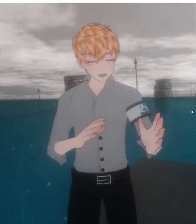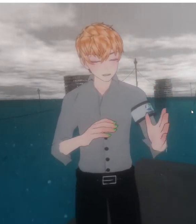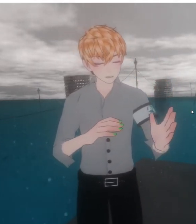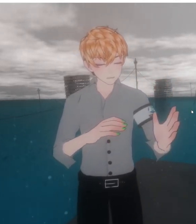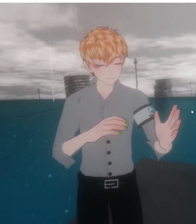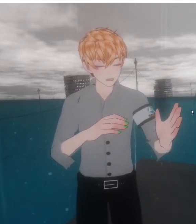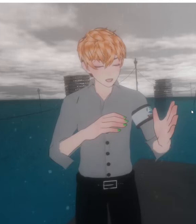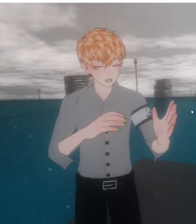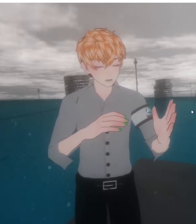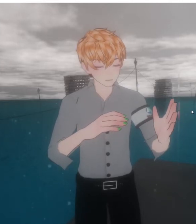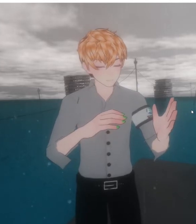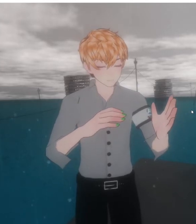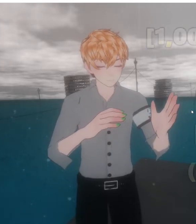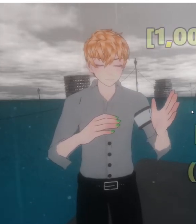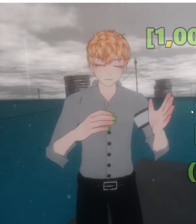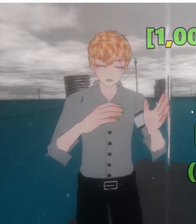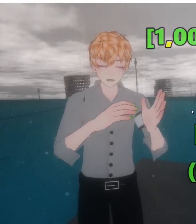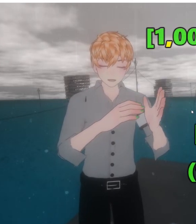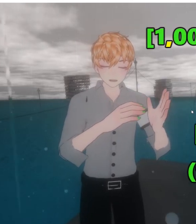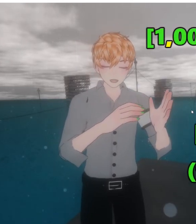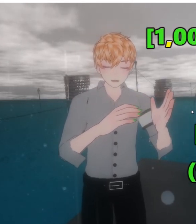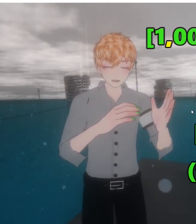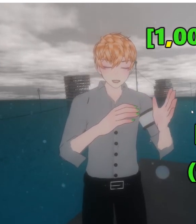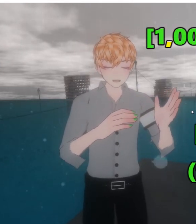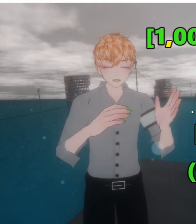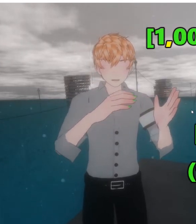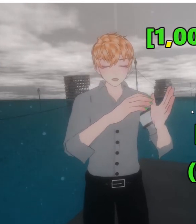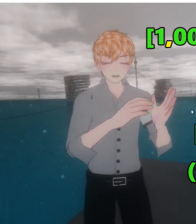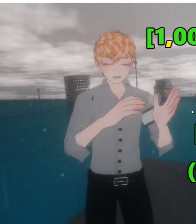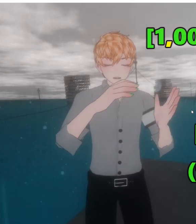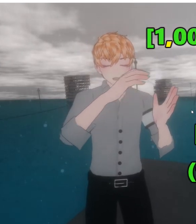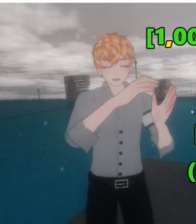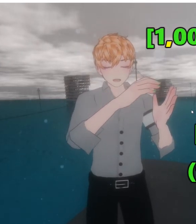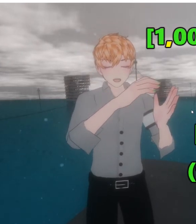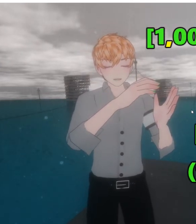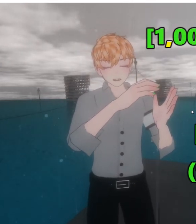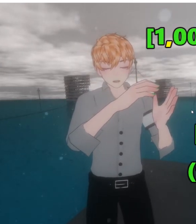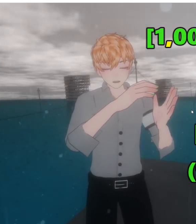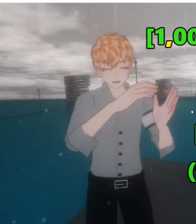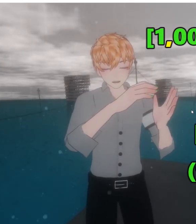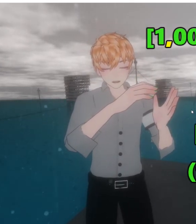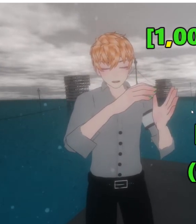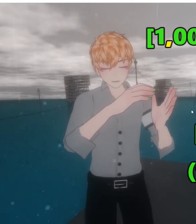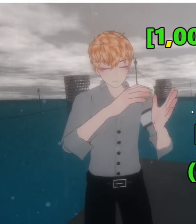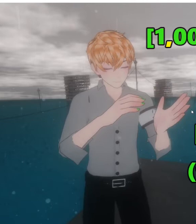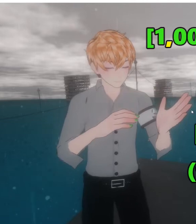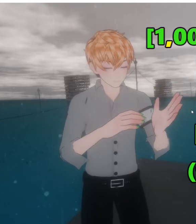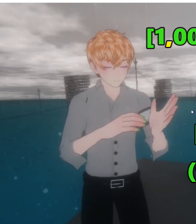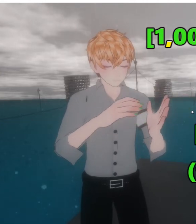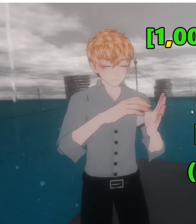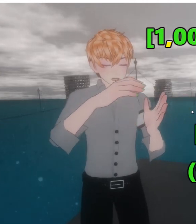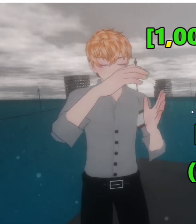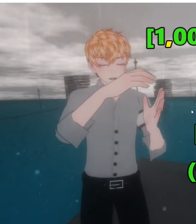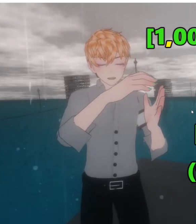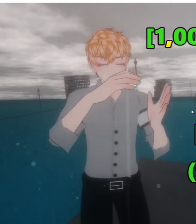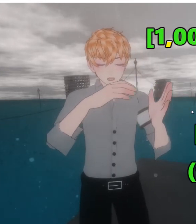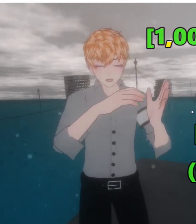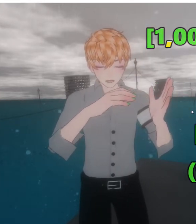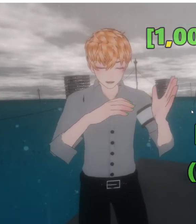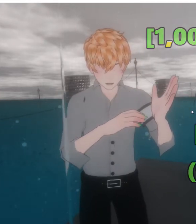Plus, the only other time that you have this motion is for like 1,000 or million. And if you're going